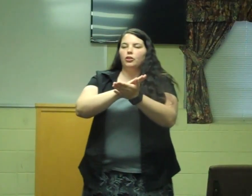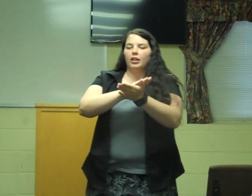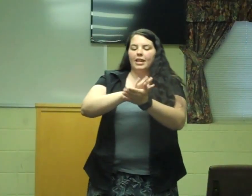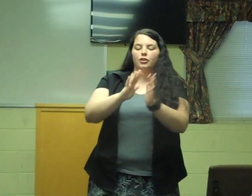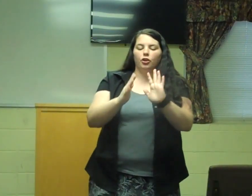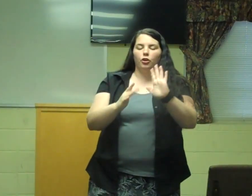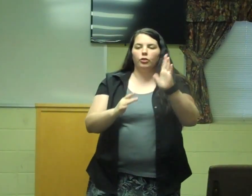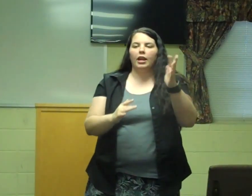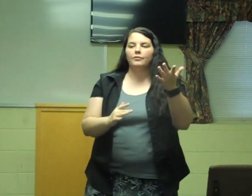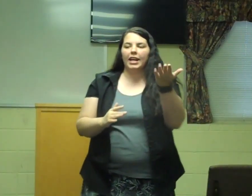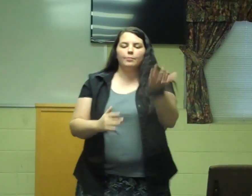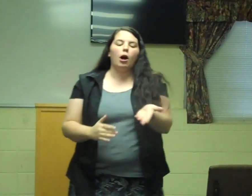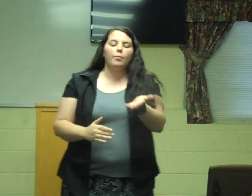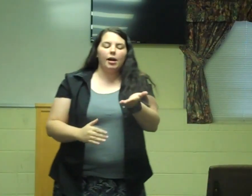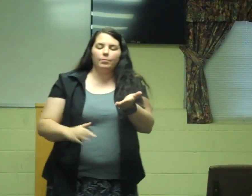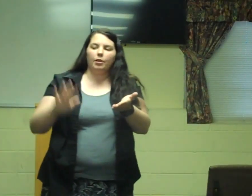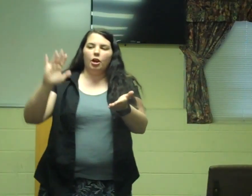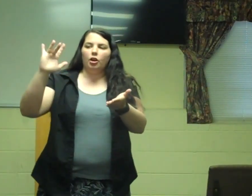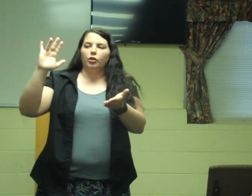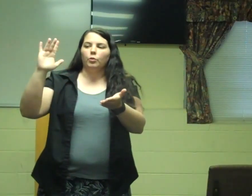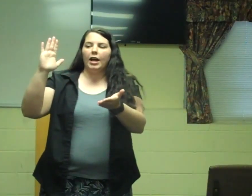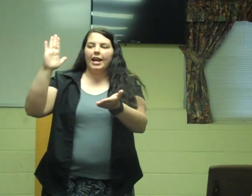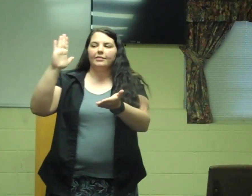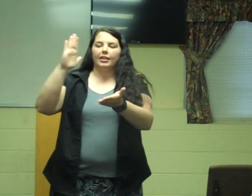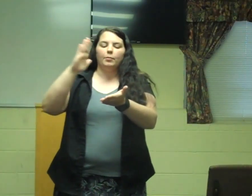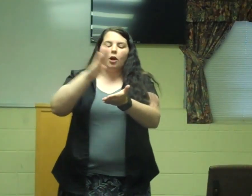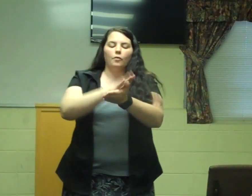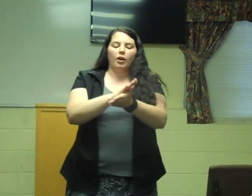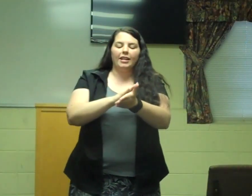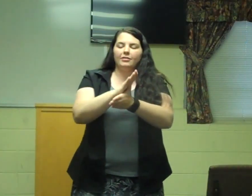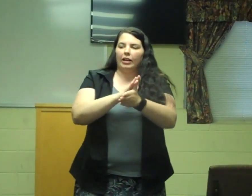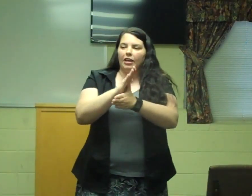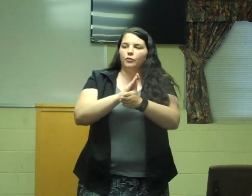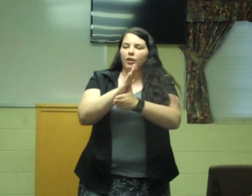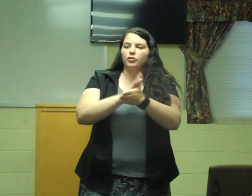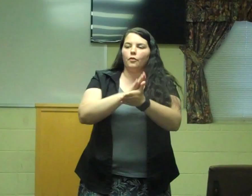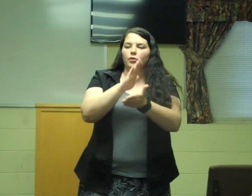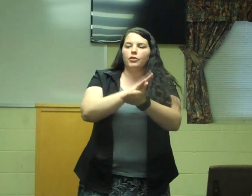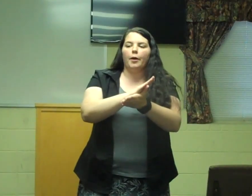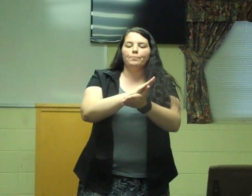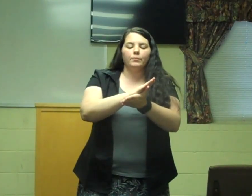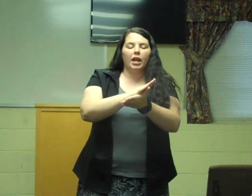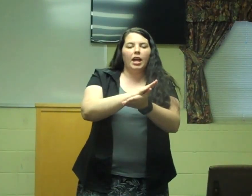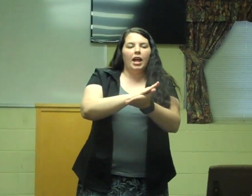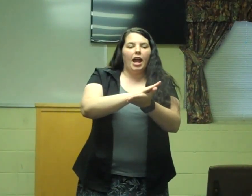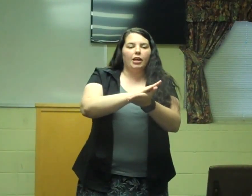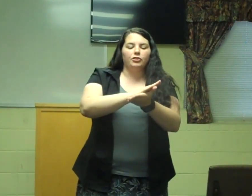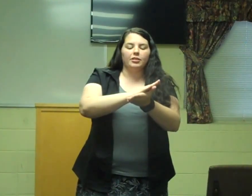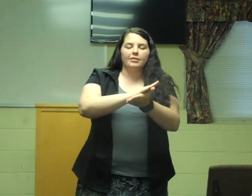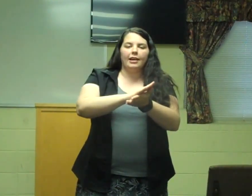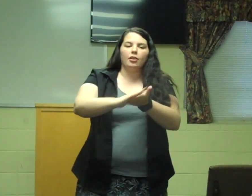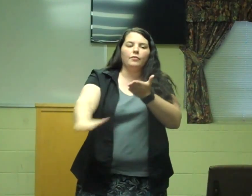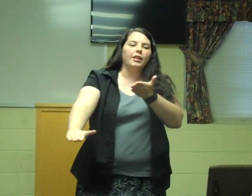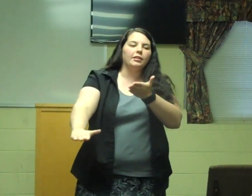going to take your left hand palm up. Your right hand's going to be over against, again, your fingers are over your thumb. And you're just going to slide off the end.